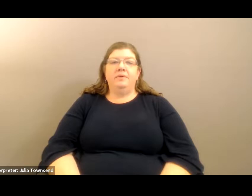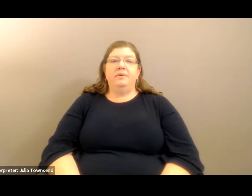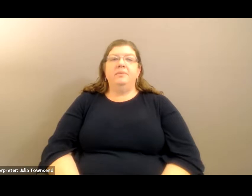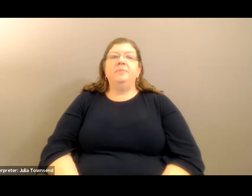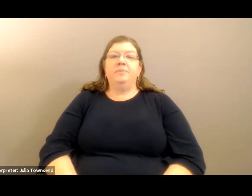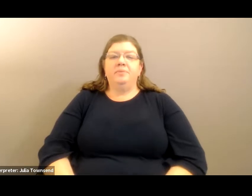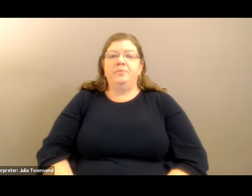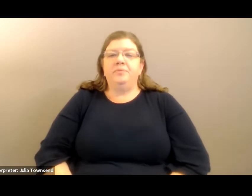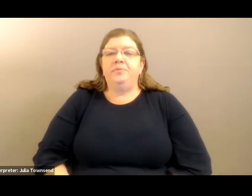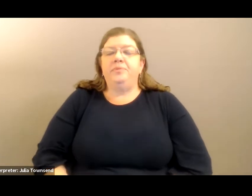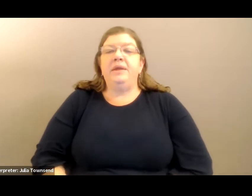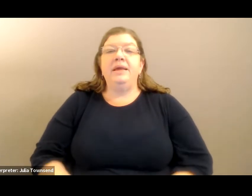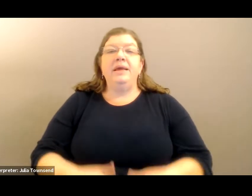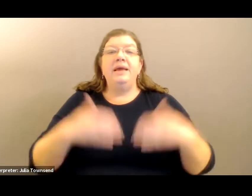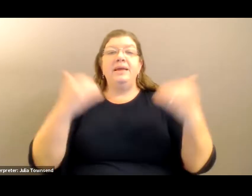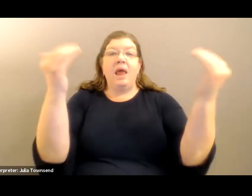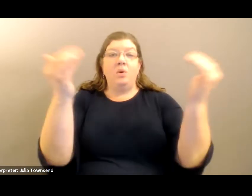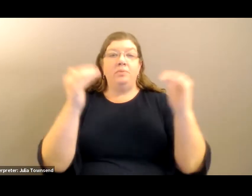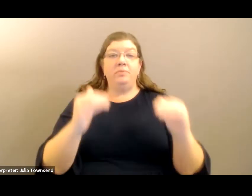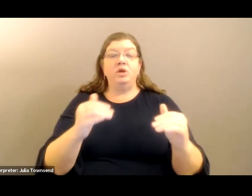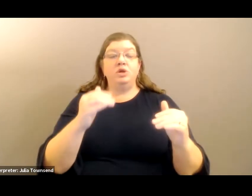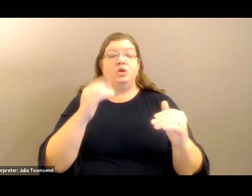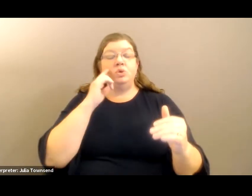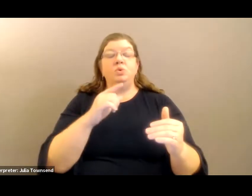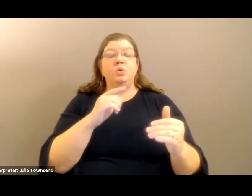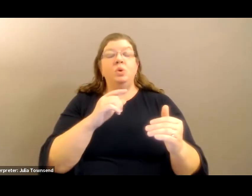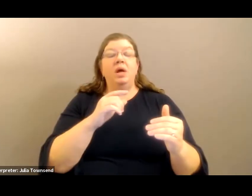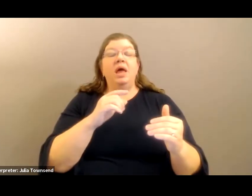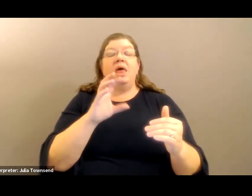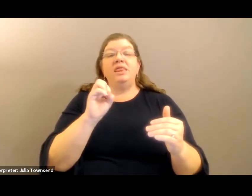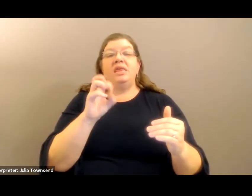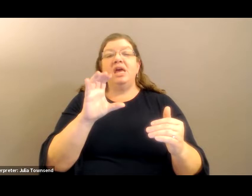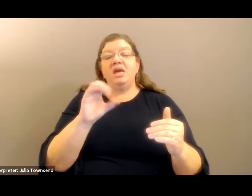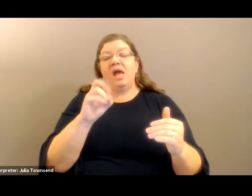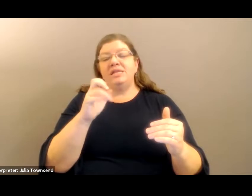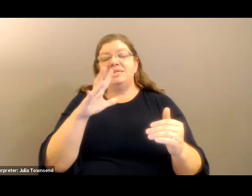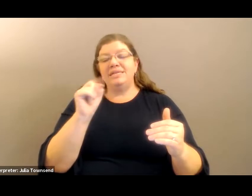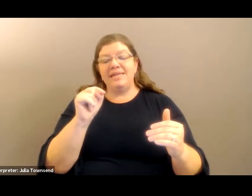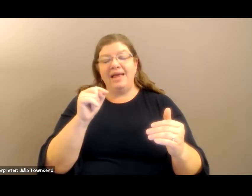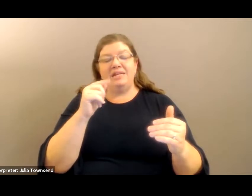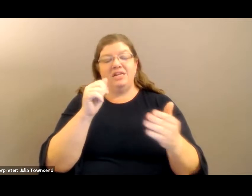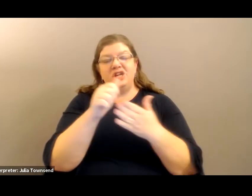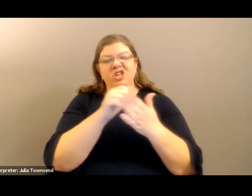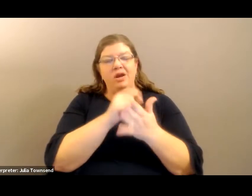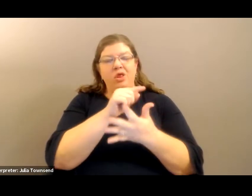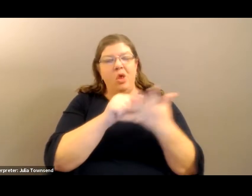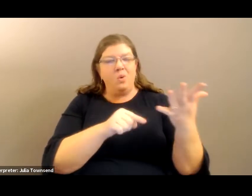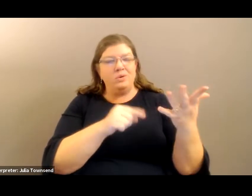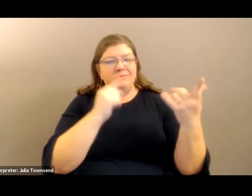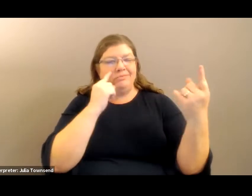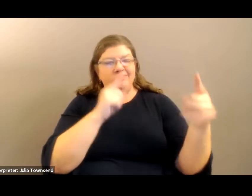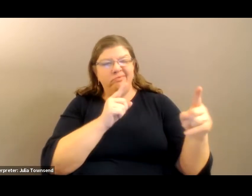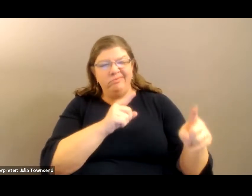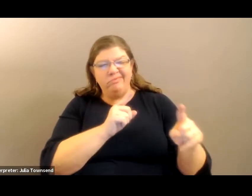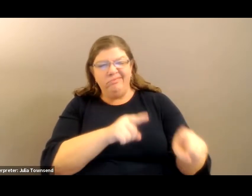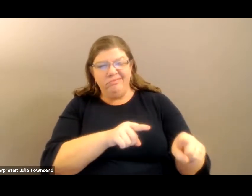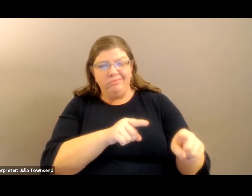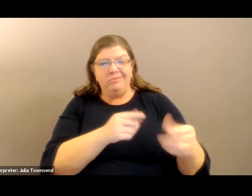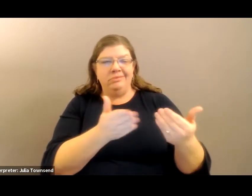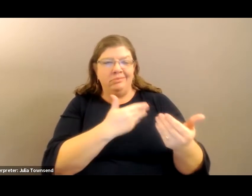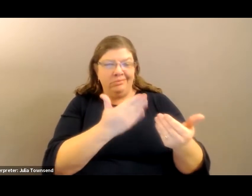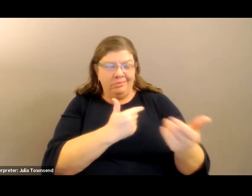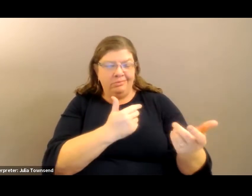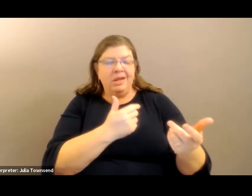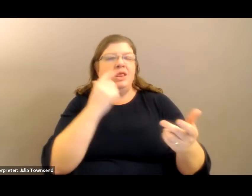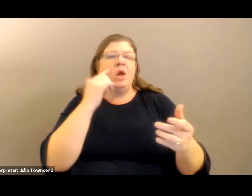Okay, now we will move on to the consent agenda to approve the items that are considered routine